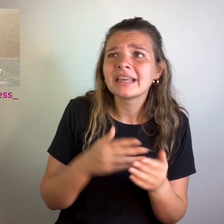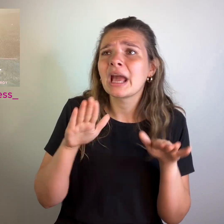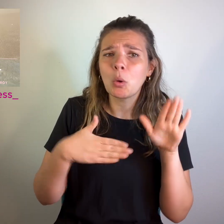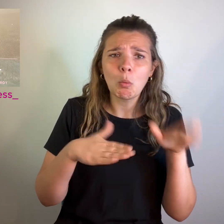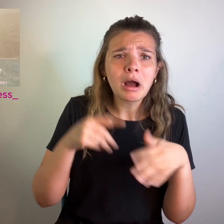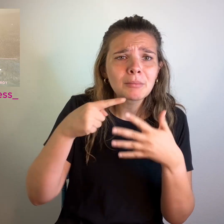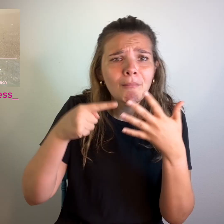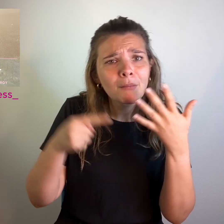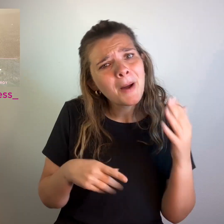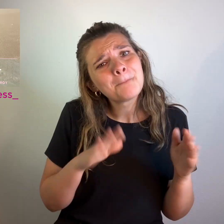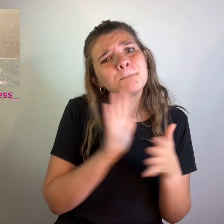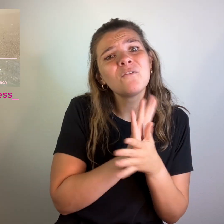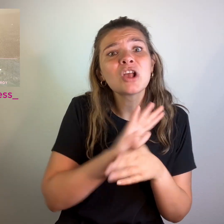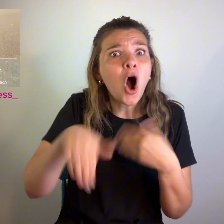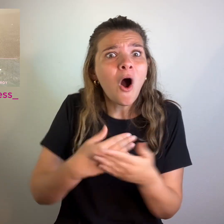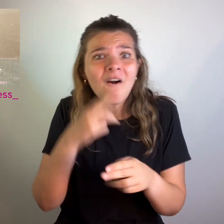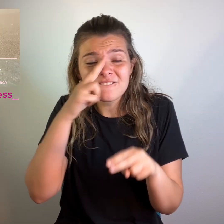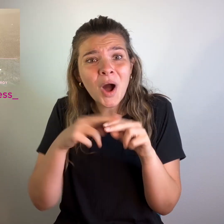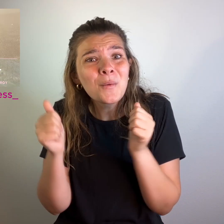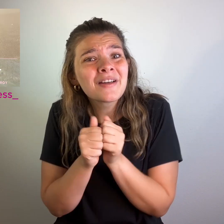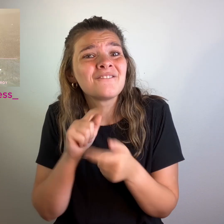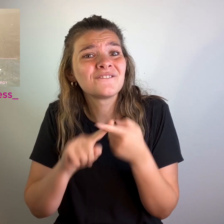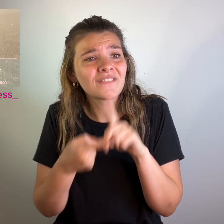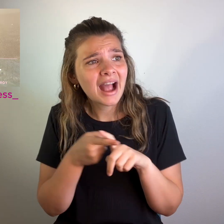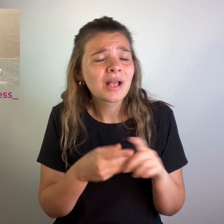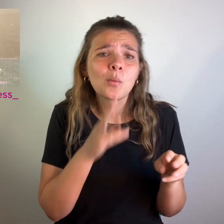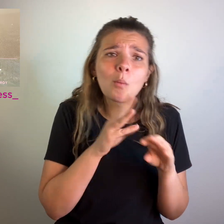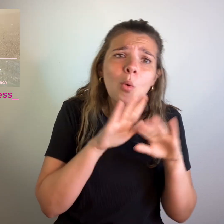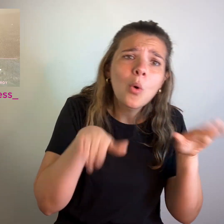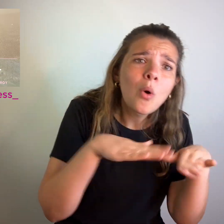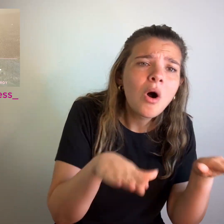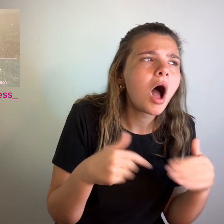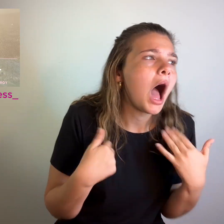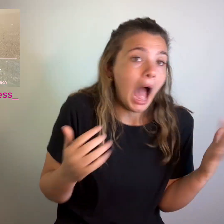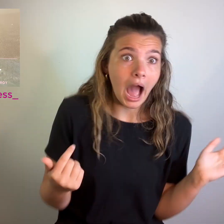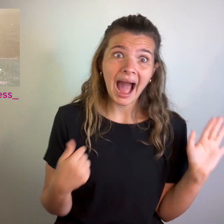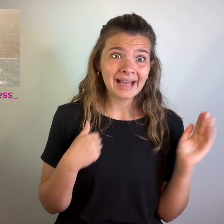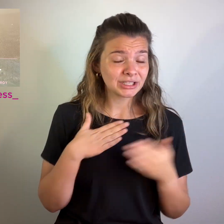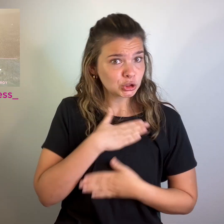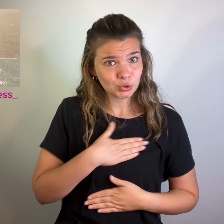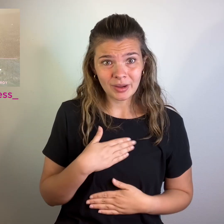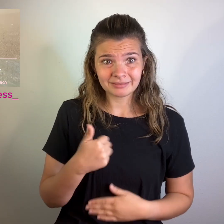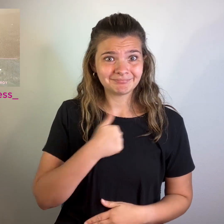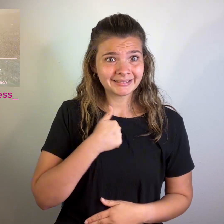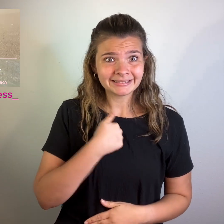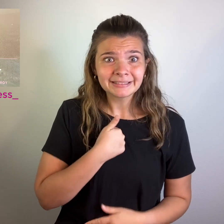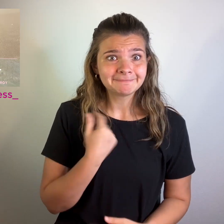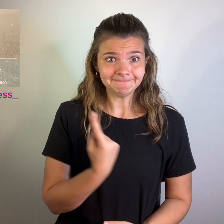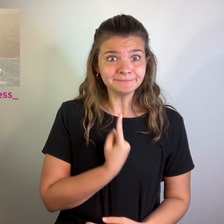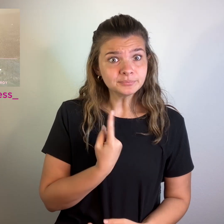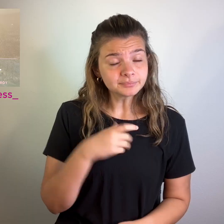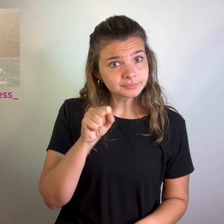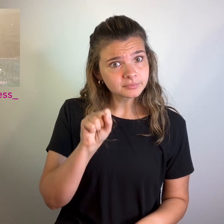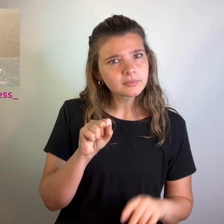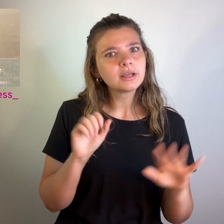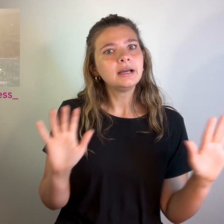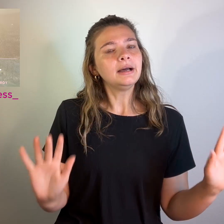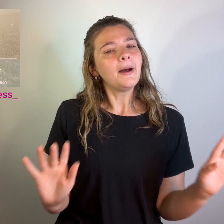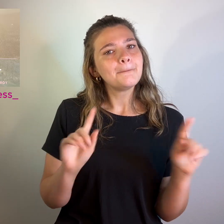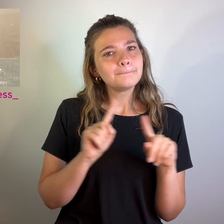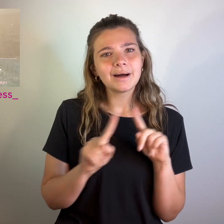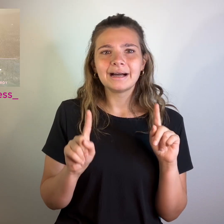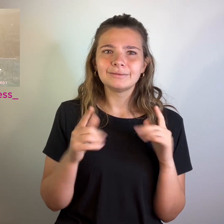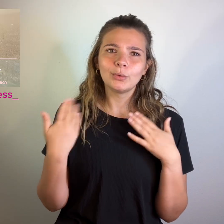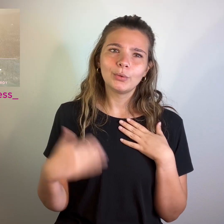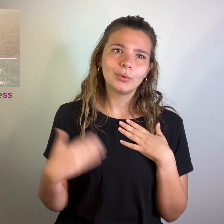fun with friends. Pool days. Like, I love being alone and I really enjoy it. But like, there is something just so spectacular when